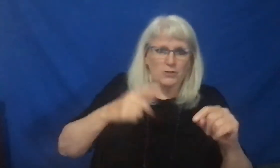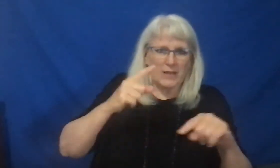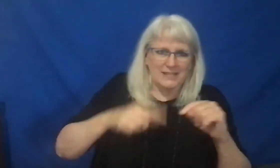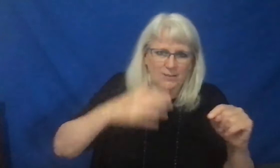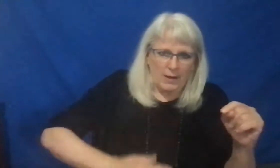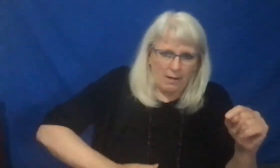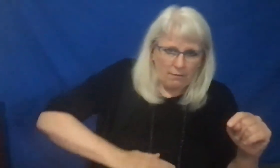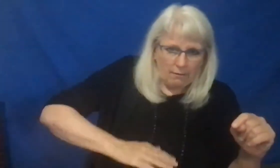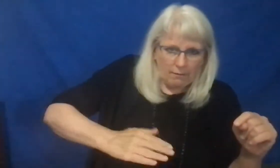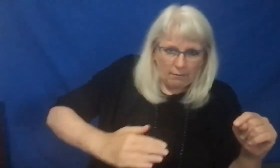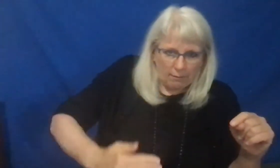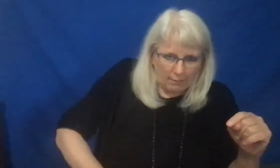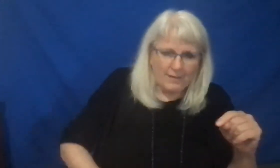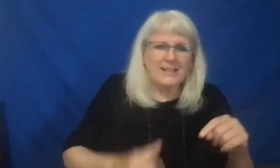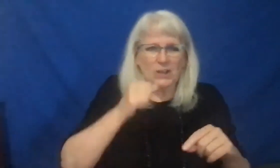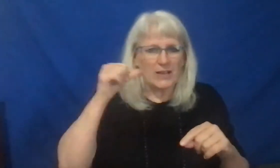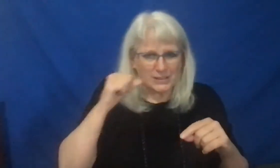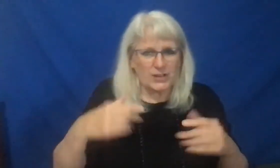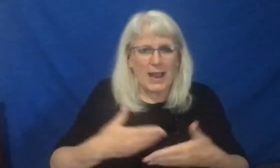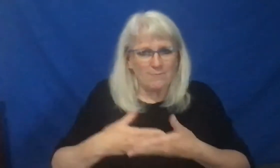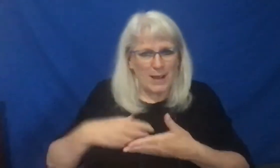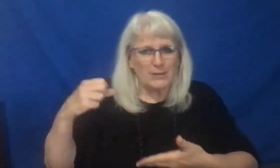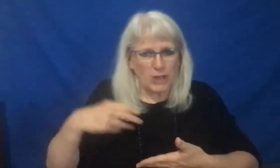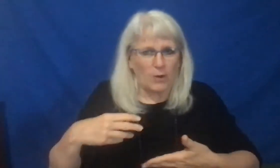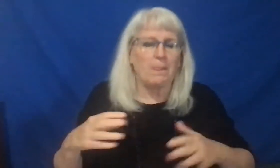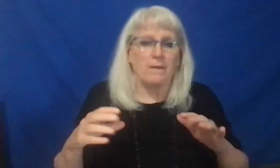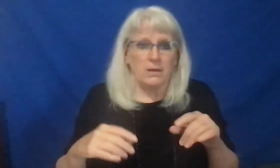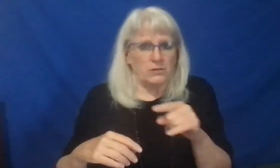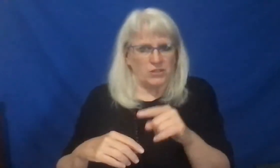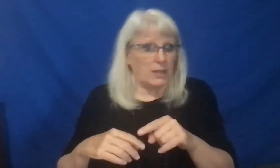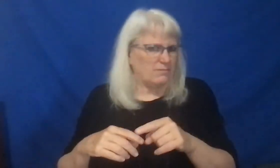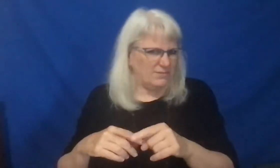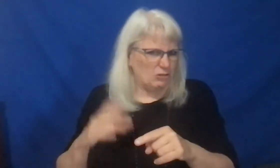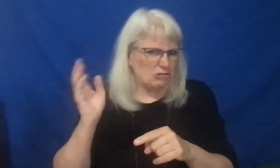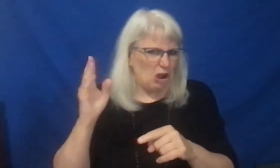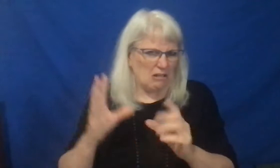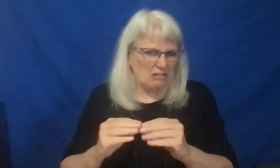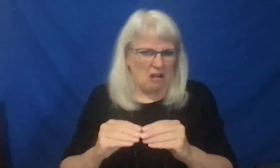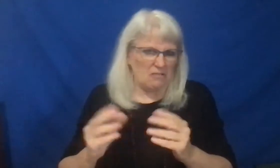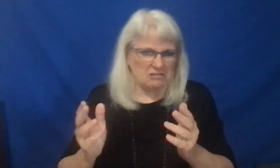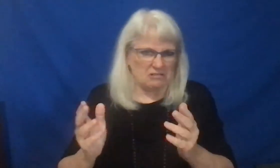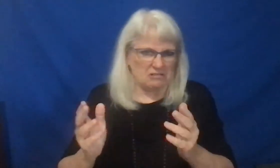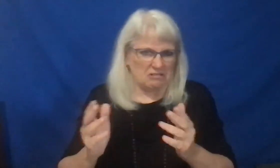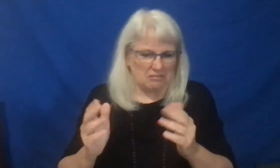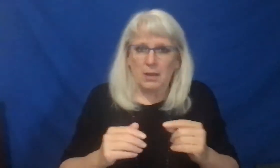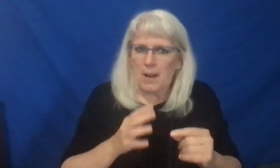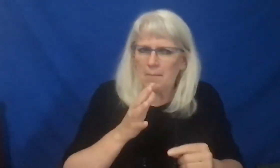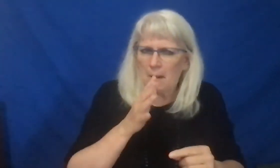had my baby shower yesterday, and she was asking me about this, which is she always is kind of interested in what I do in what I